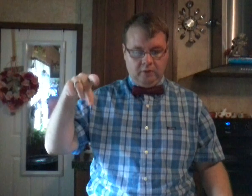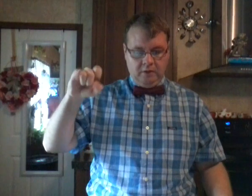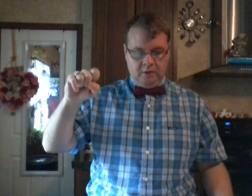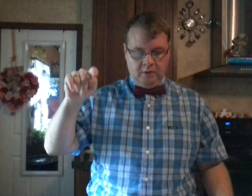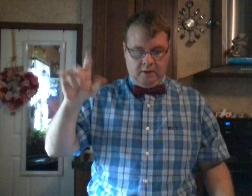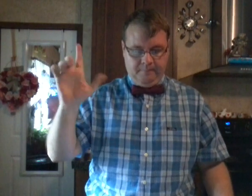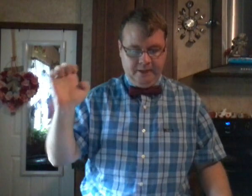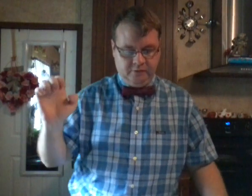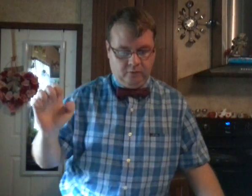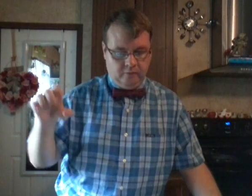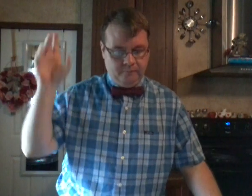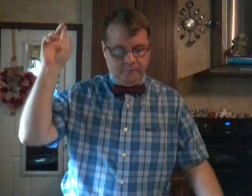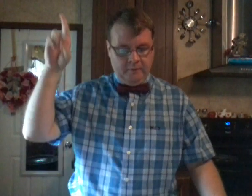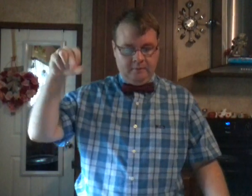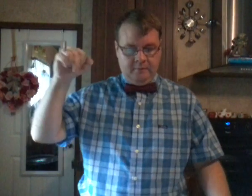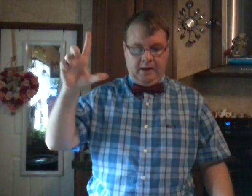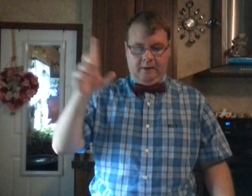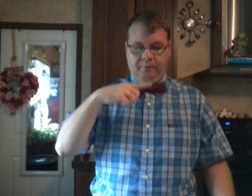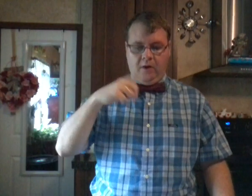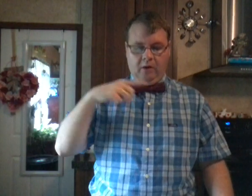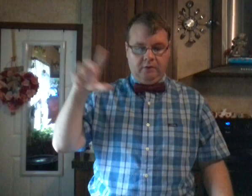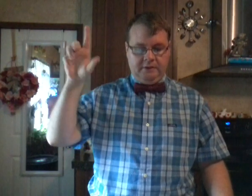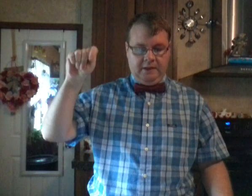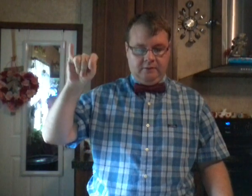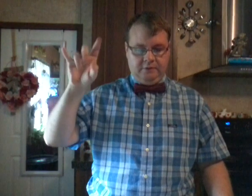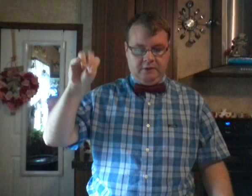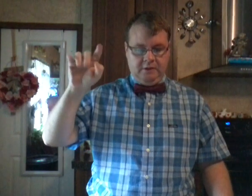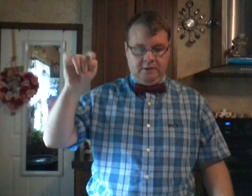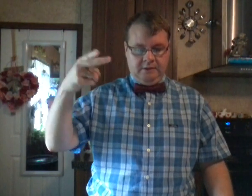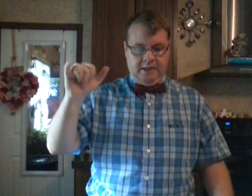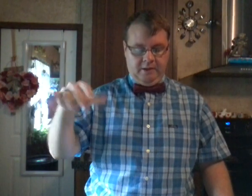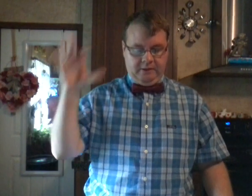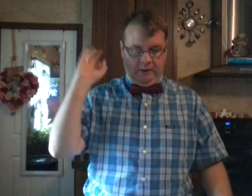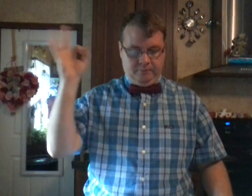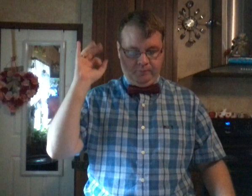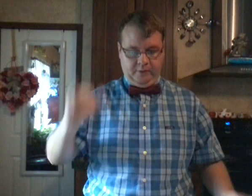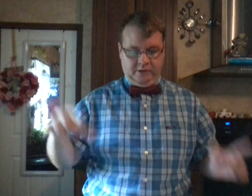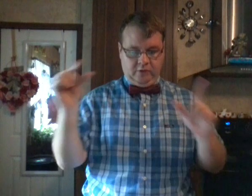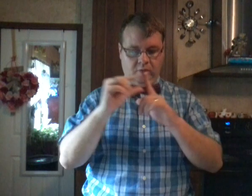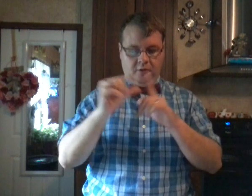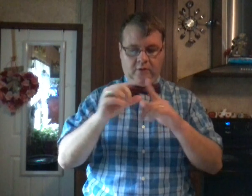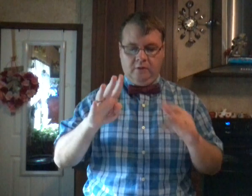epistle. And like Paul tells Timothy, preach the word.